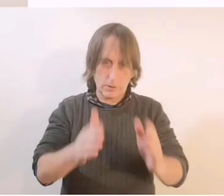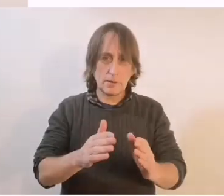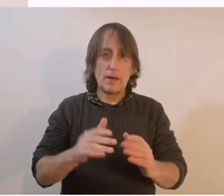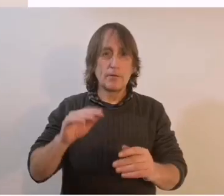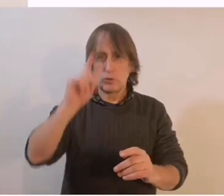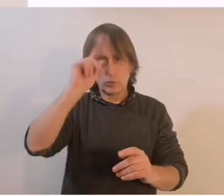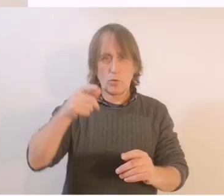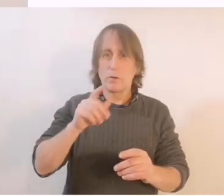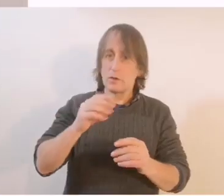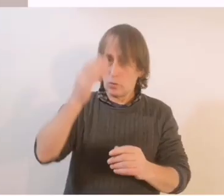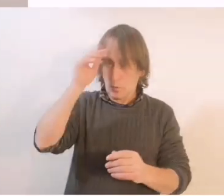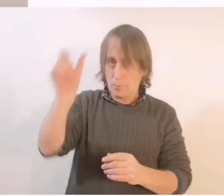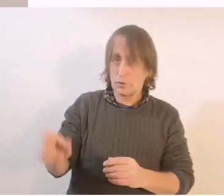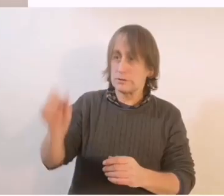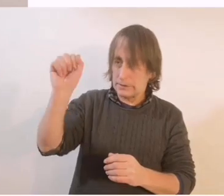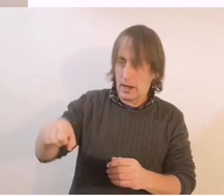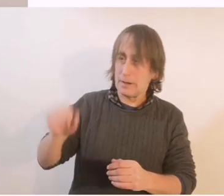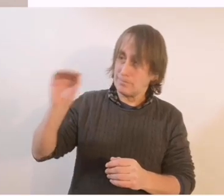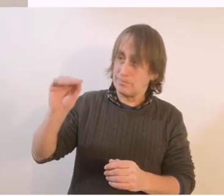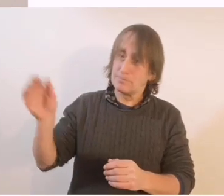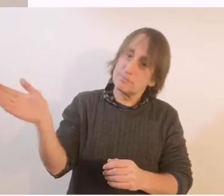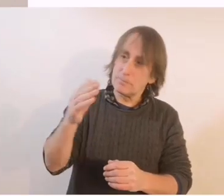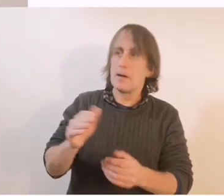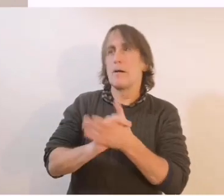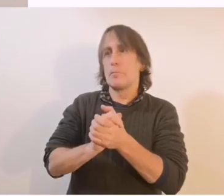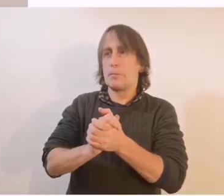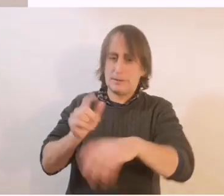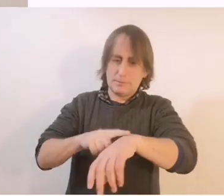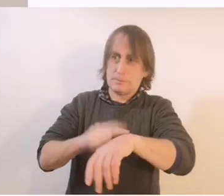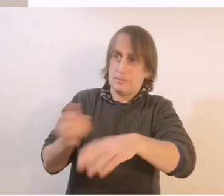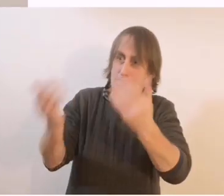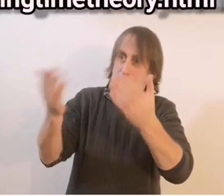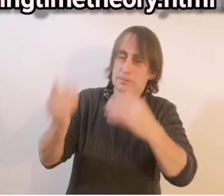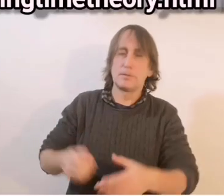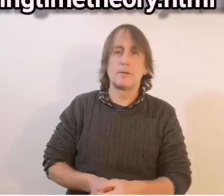And if you can't do it, but you know someone who possibly can, please get it to them as soon as possible